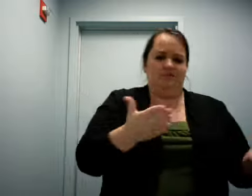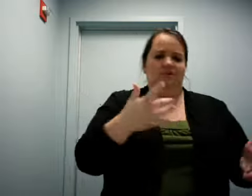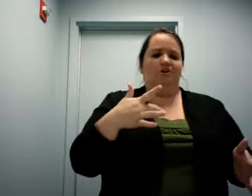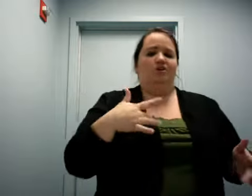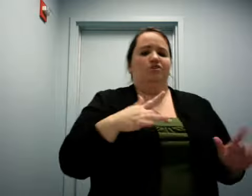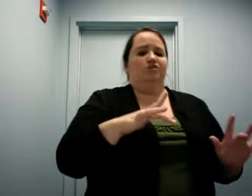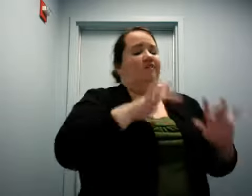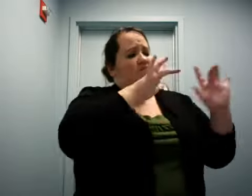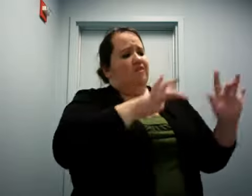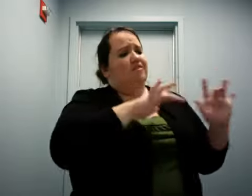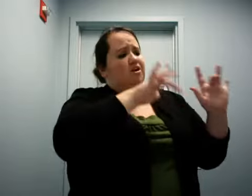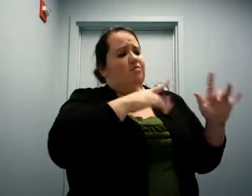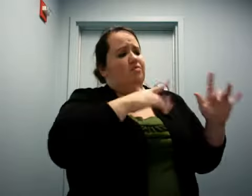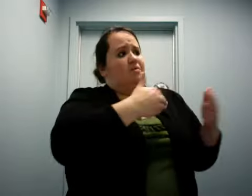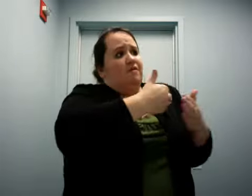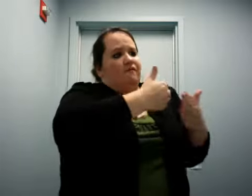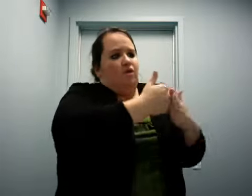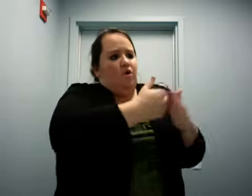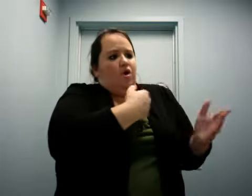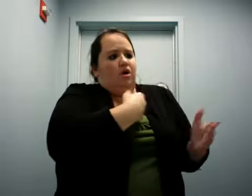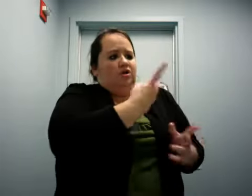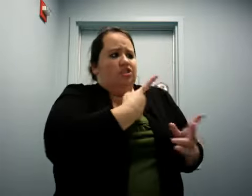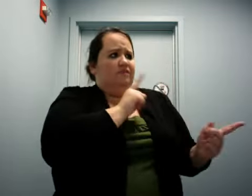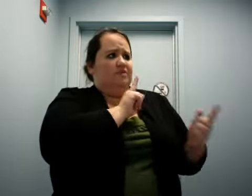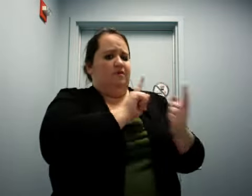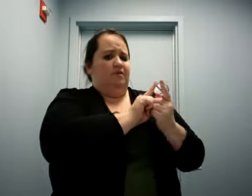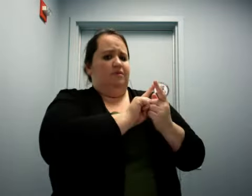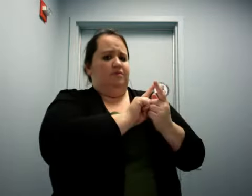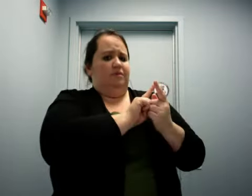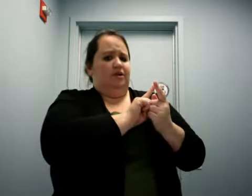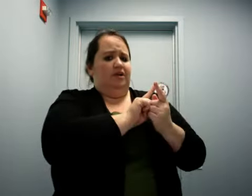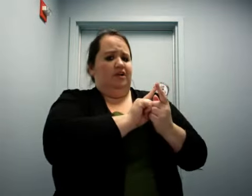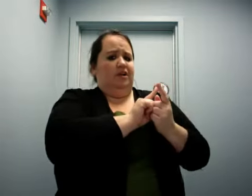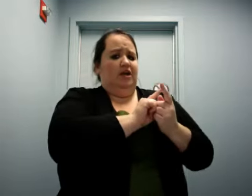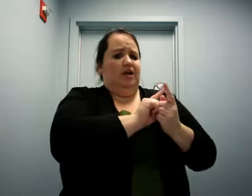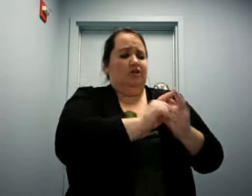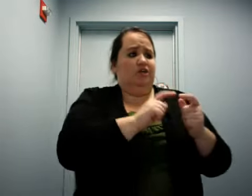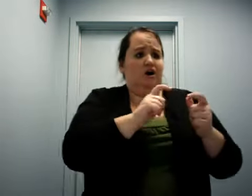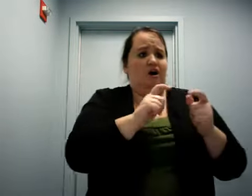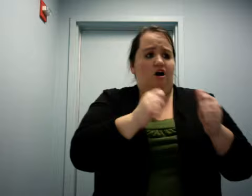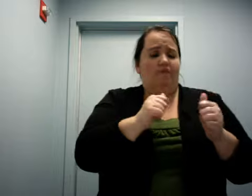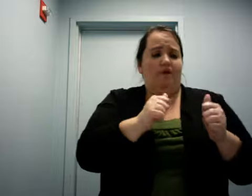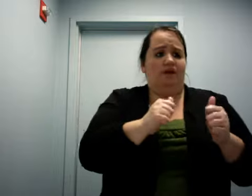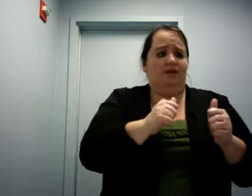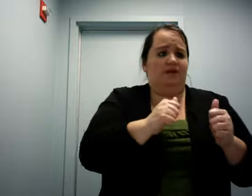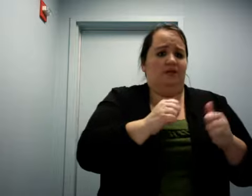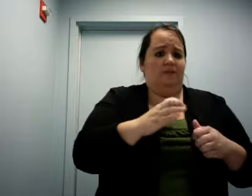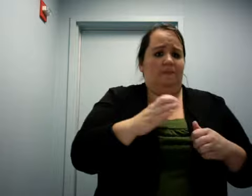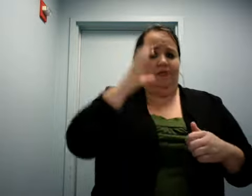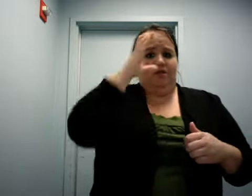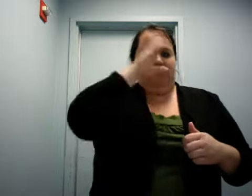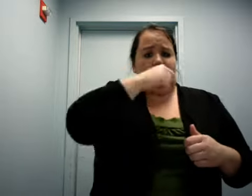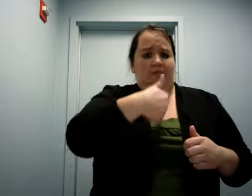before she saw me. Her default position toward me as an African was a kind of patronizing, well-meaning